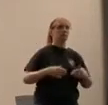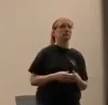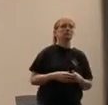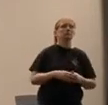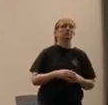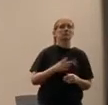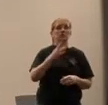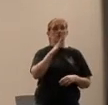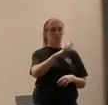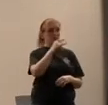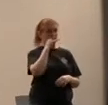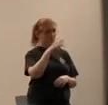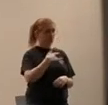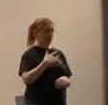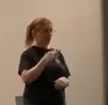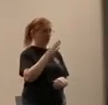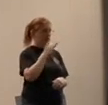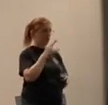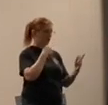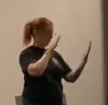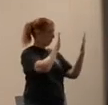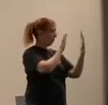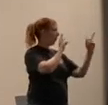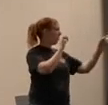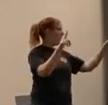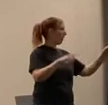Sometimes when you talk to your kids, do you feel like you're talking to a brick wall?